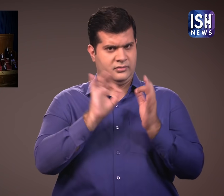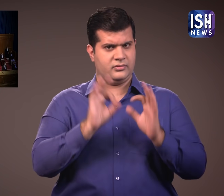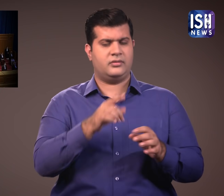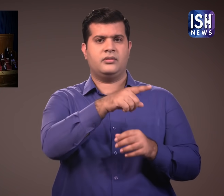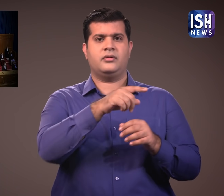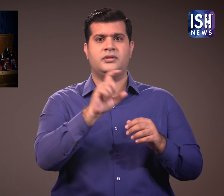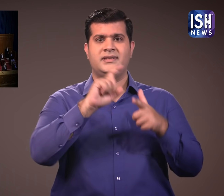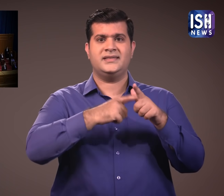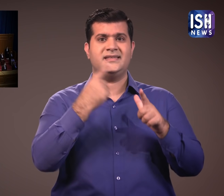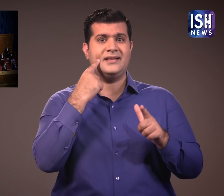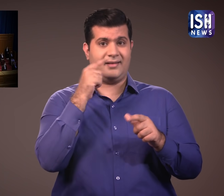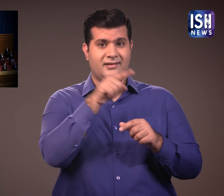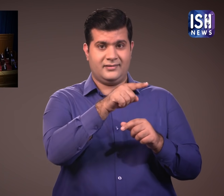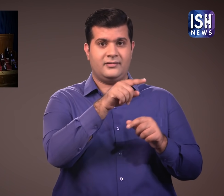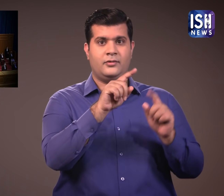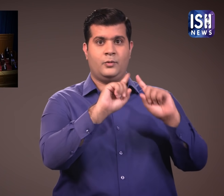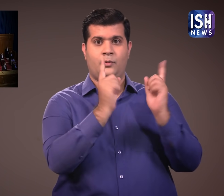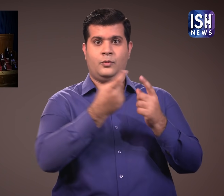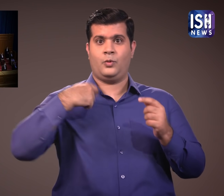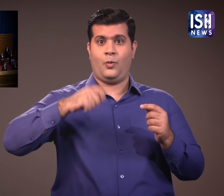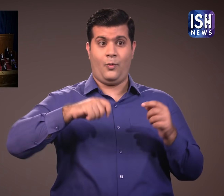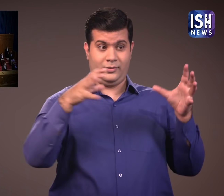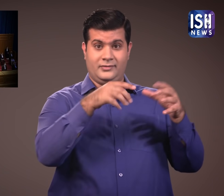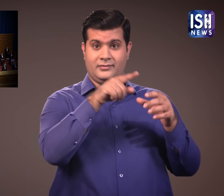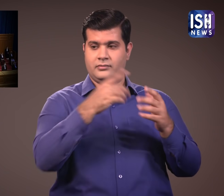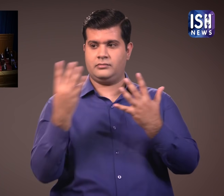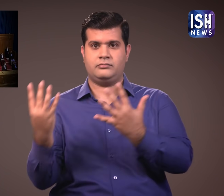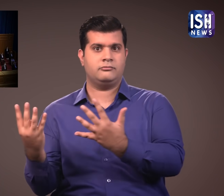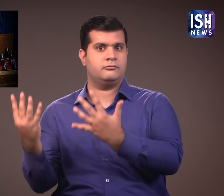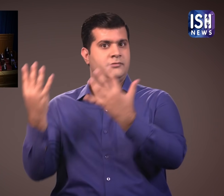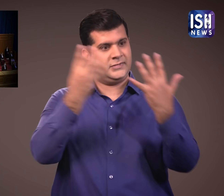Usually, new judges take the Oath of Office in the C.J.I.S courtroom.